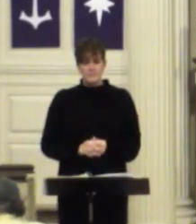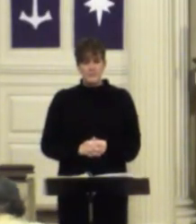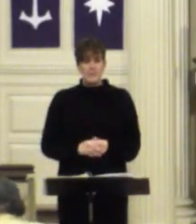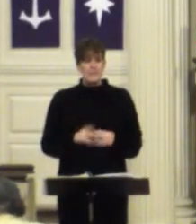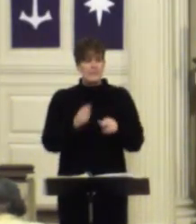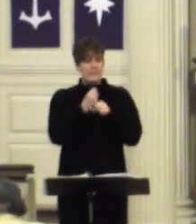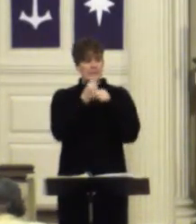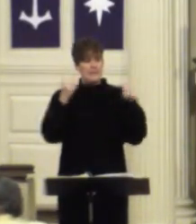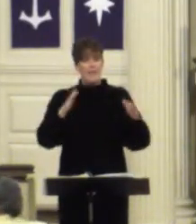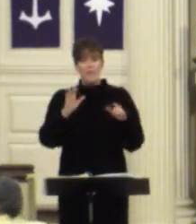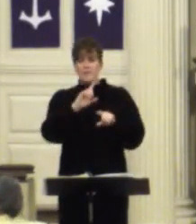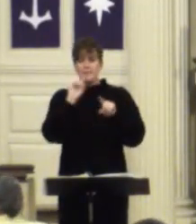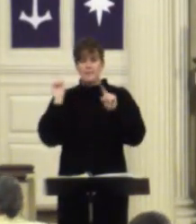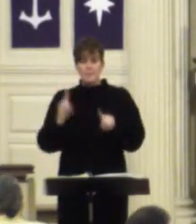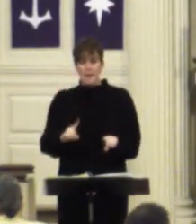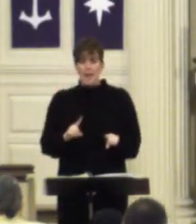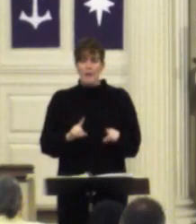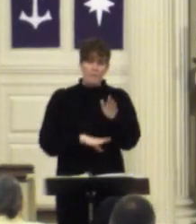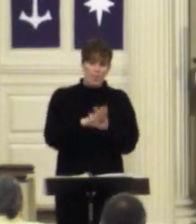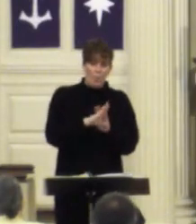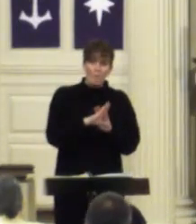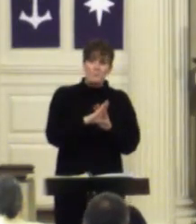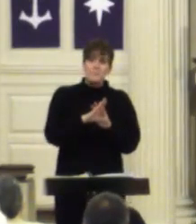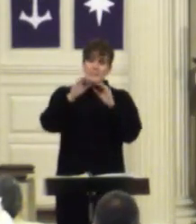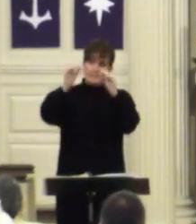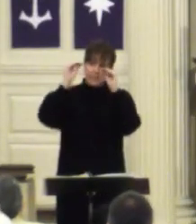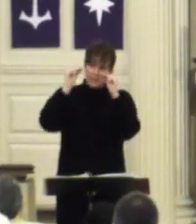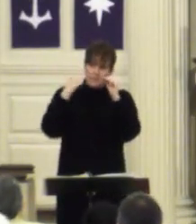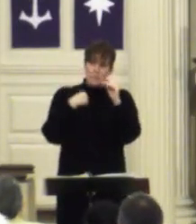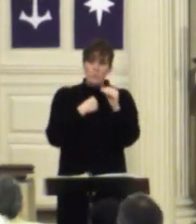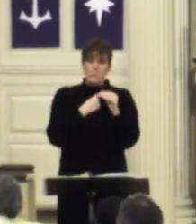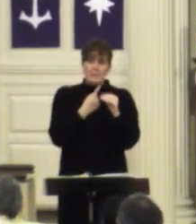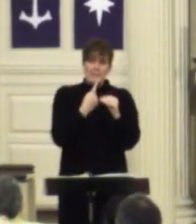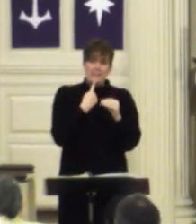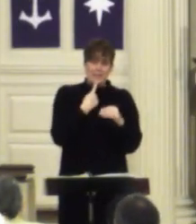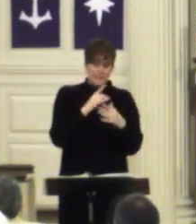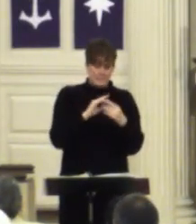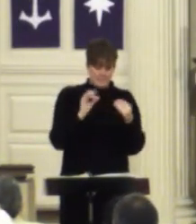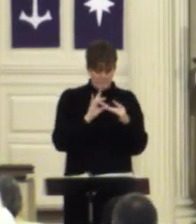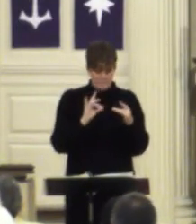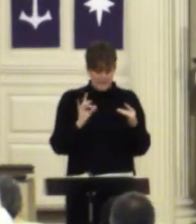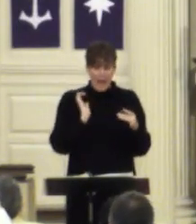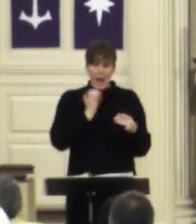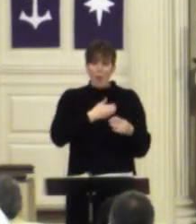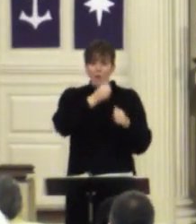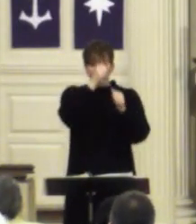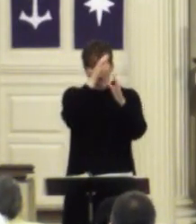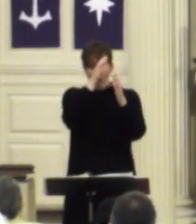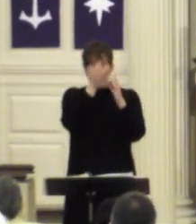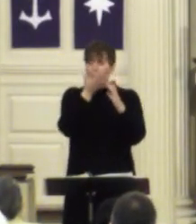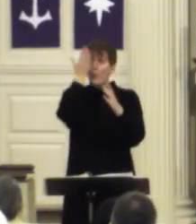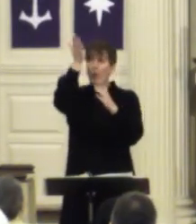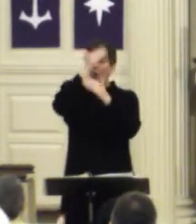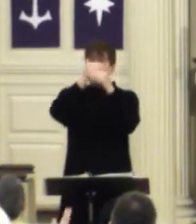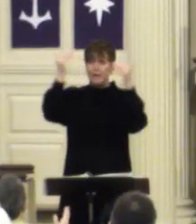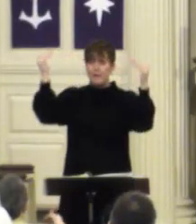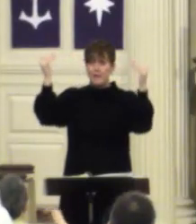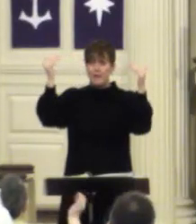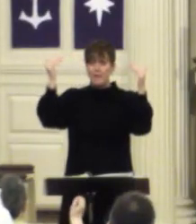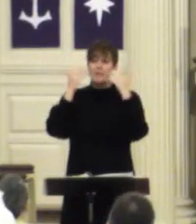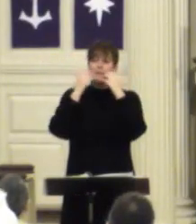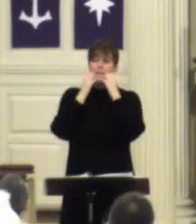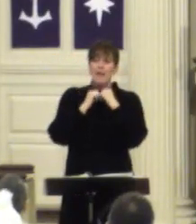Savior's command, informed by divine teaching, we dare to say, Our Father, who art in